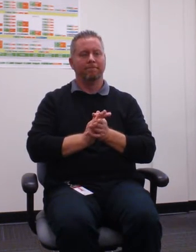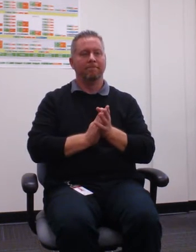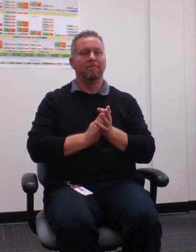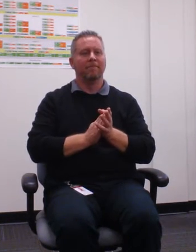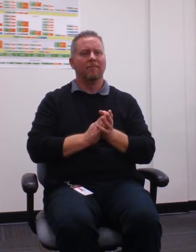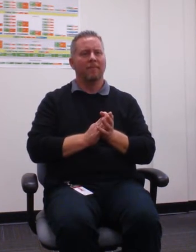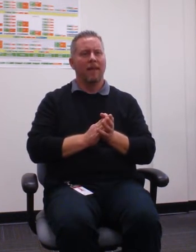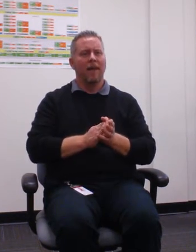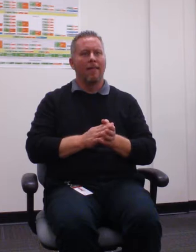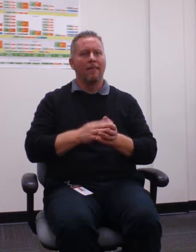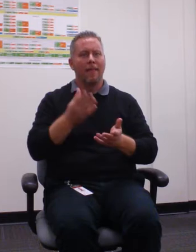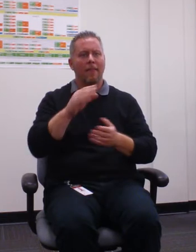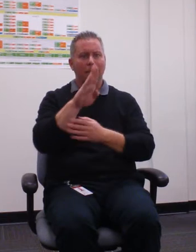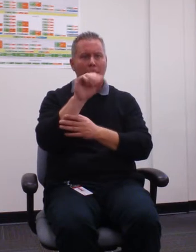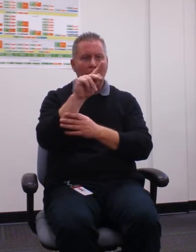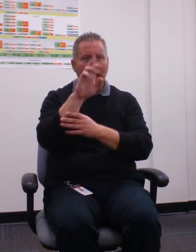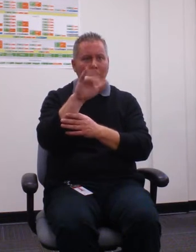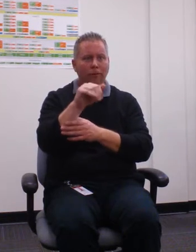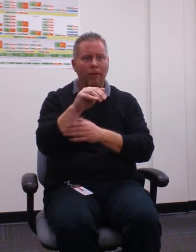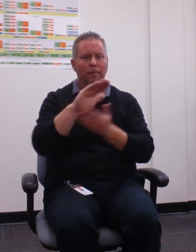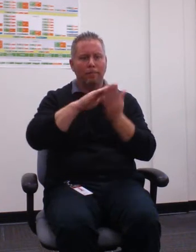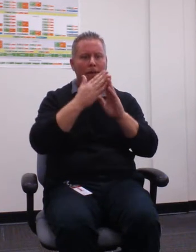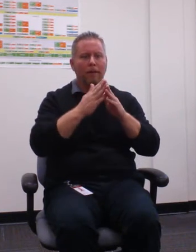and it makes their battery dead.